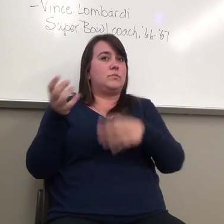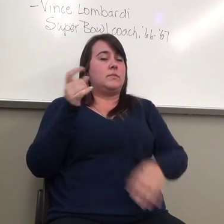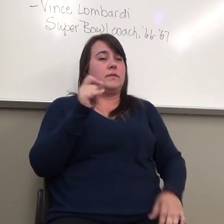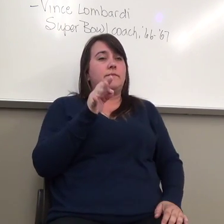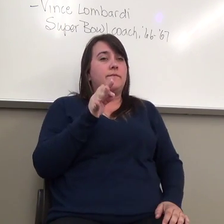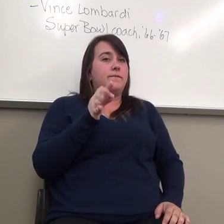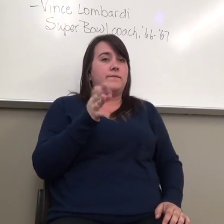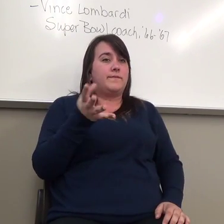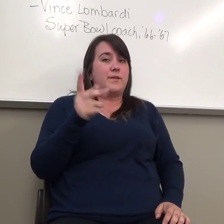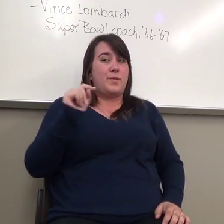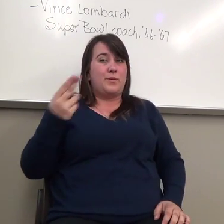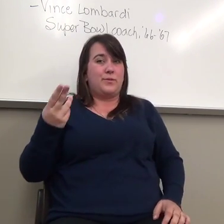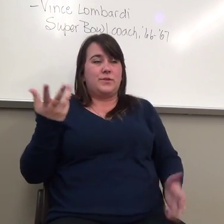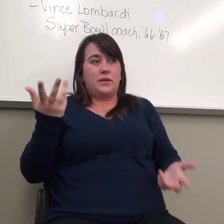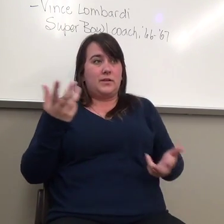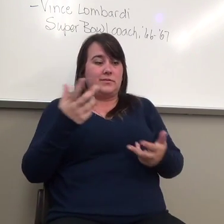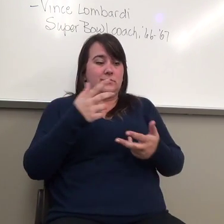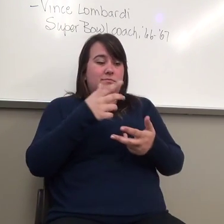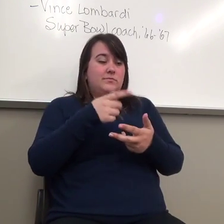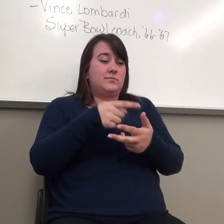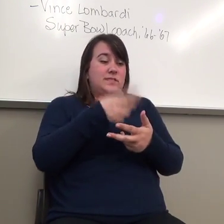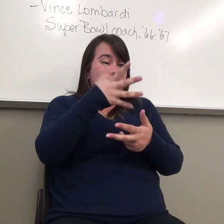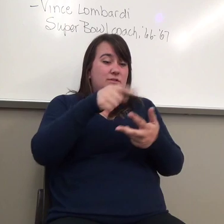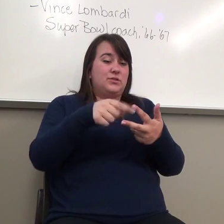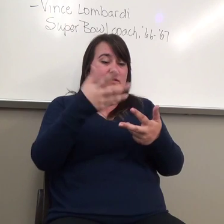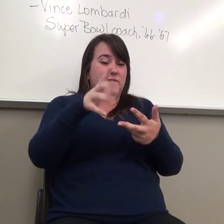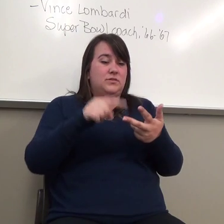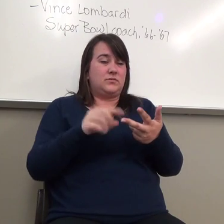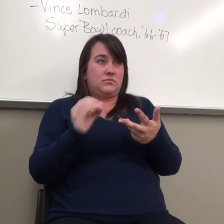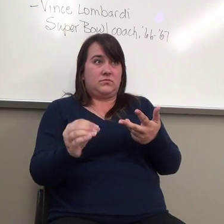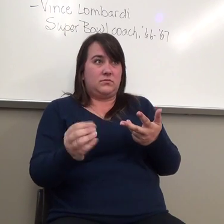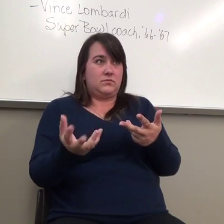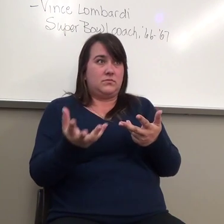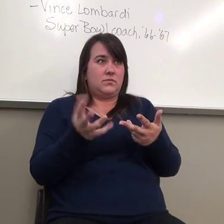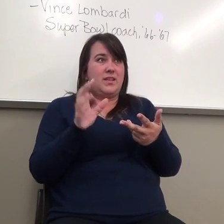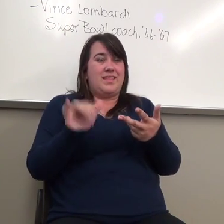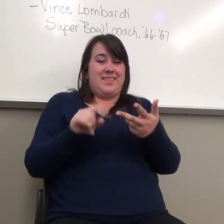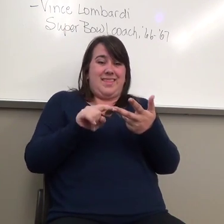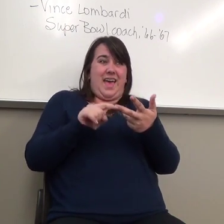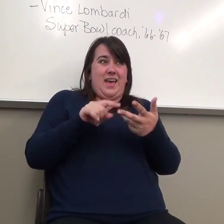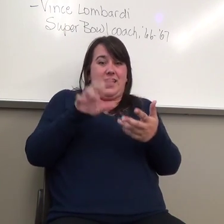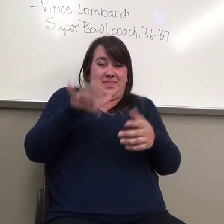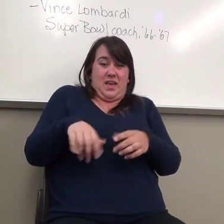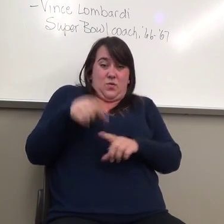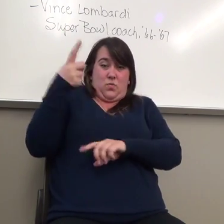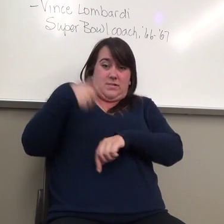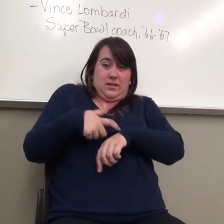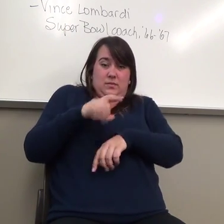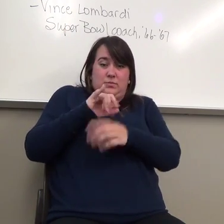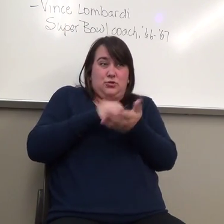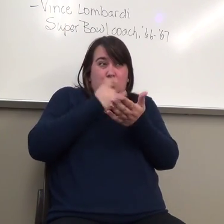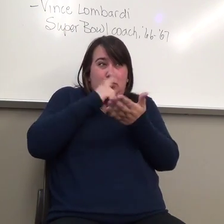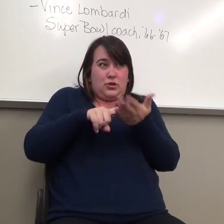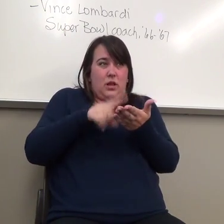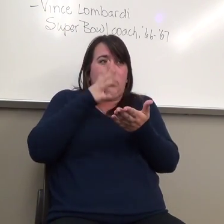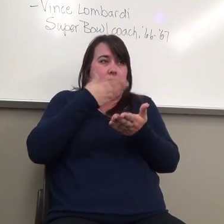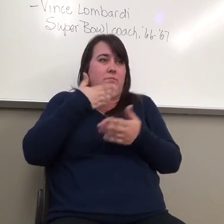by Thursday, you will get a bad grade on that journal check, but that doesn't mean you're going to fail the